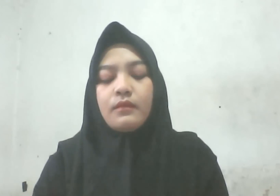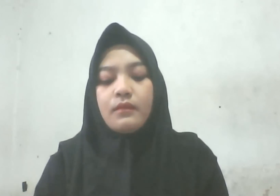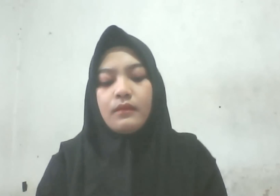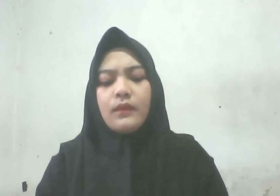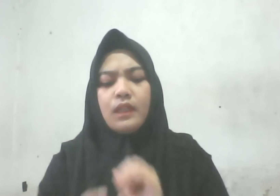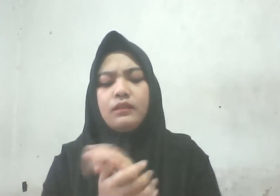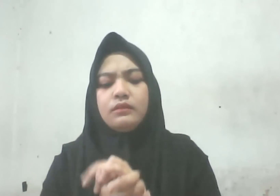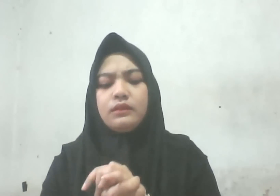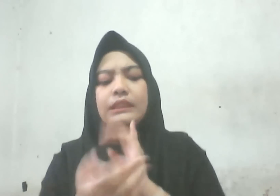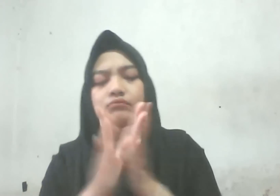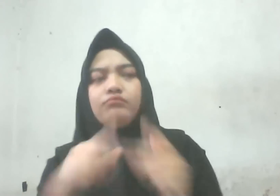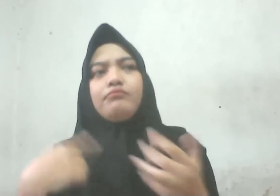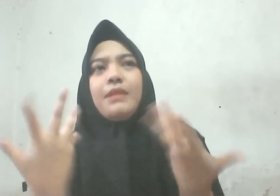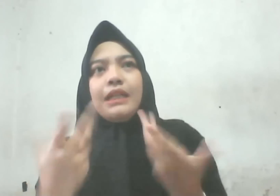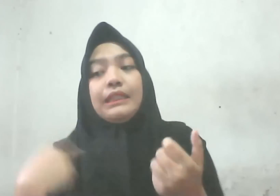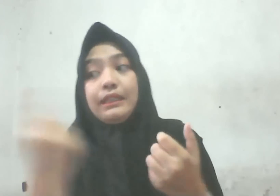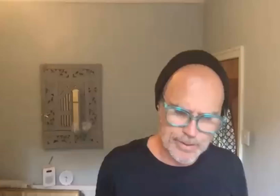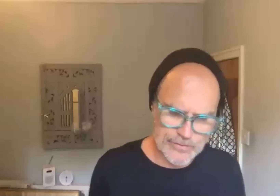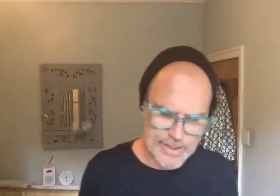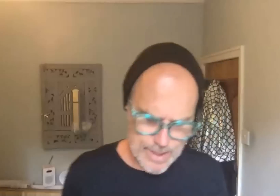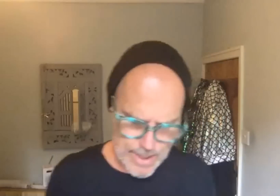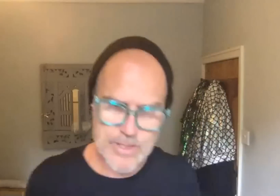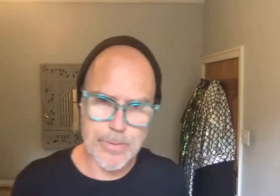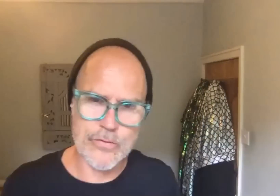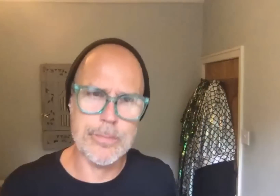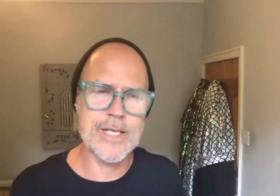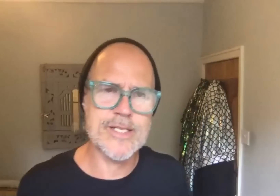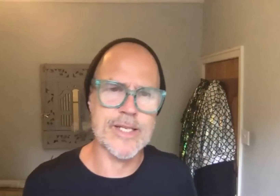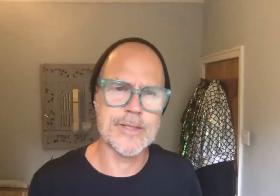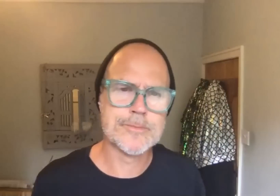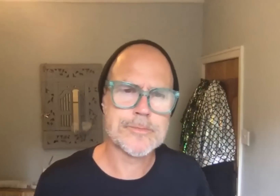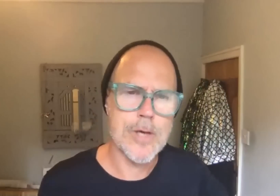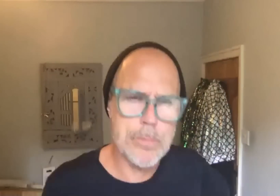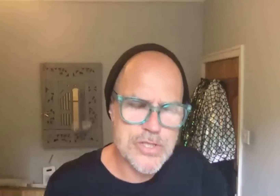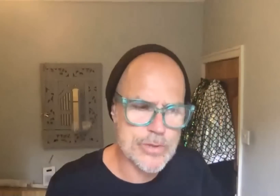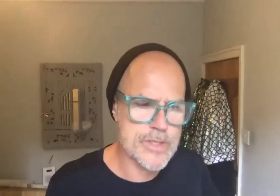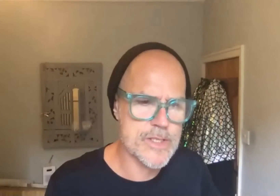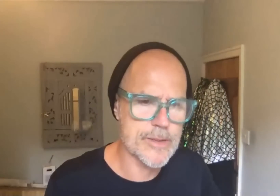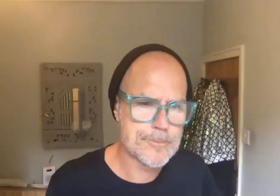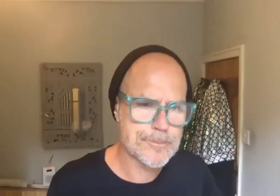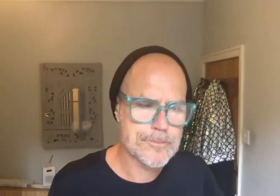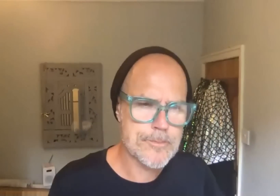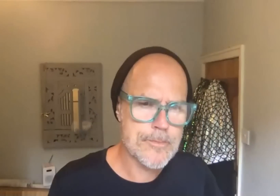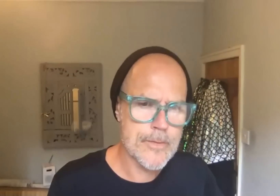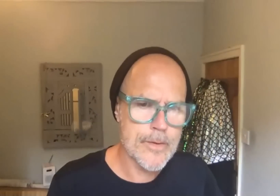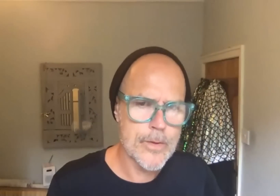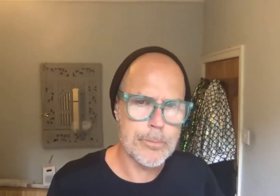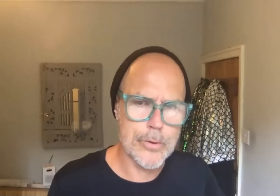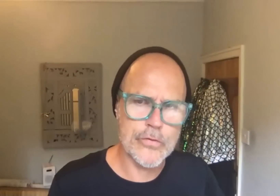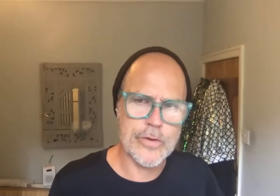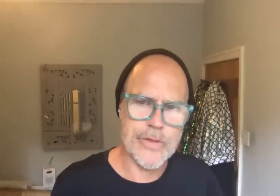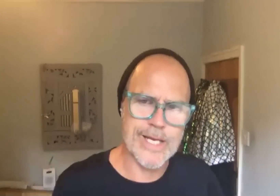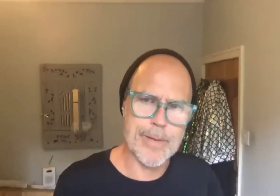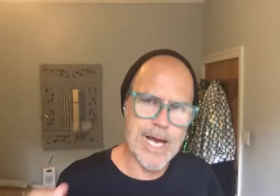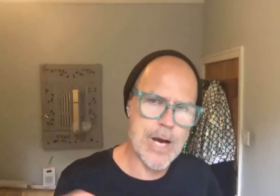talking you through what I mean about this disability as possibility, opportunity, but